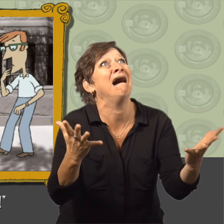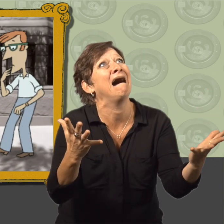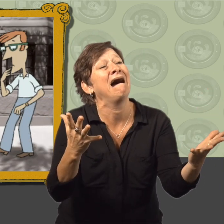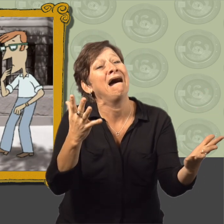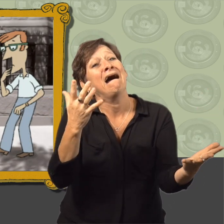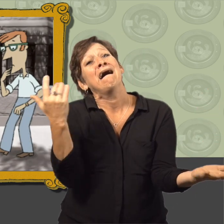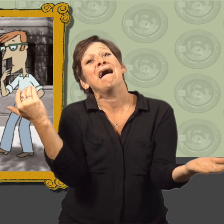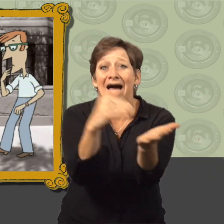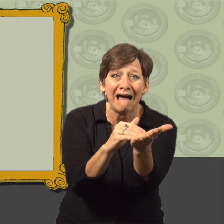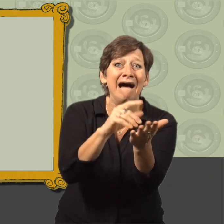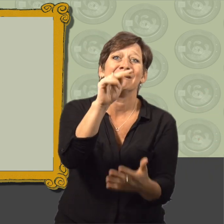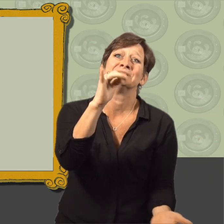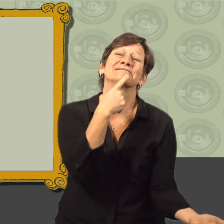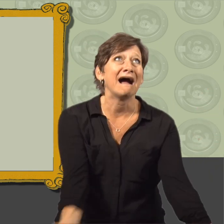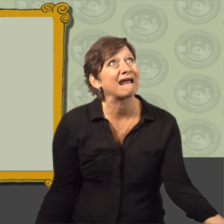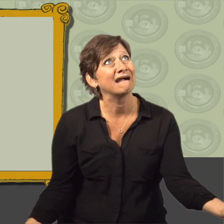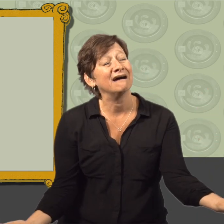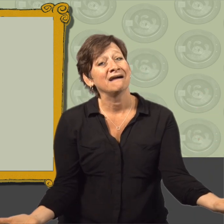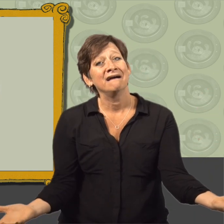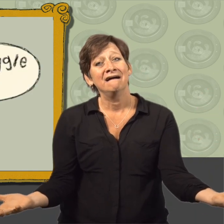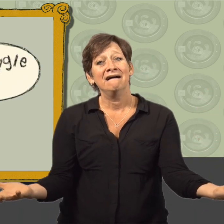Trixie Trixie said